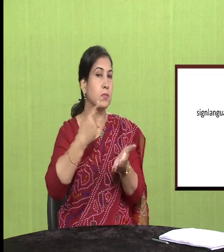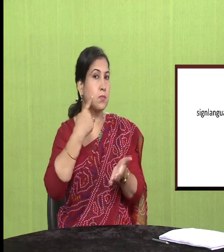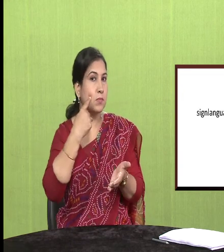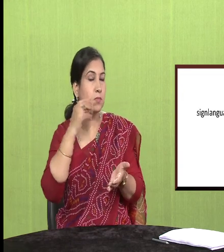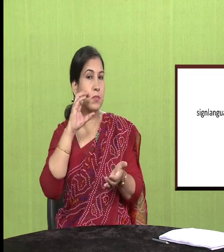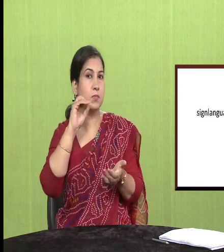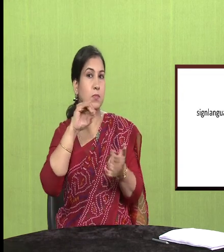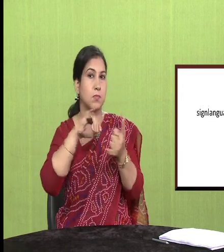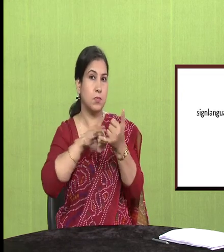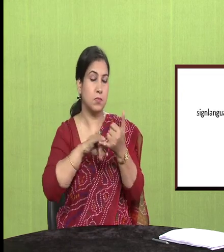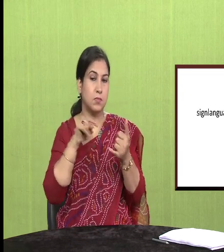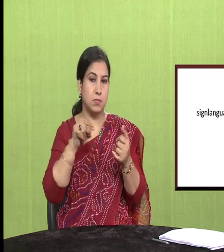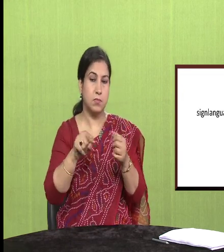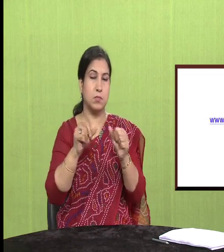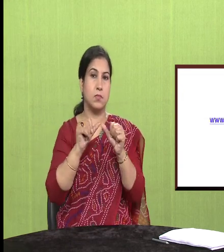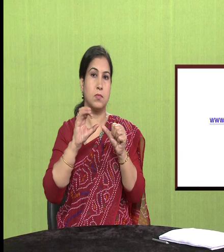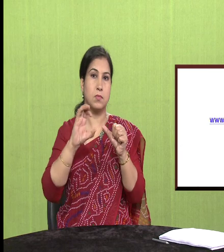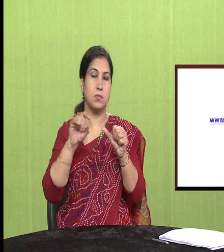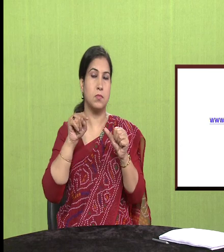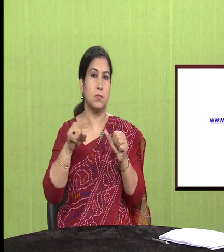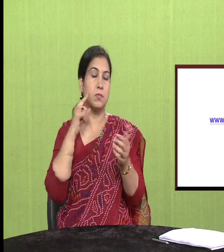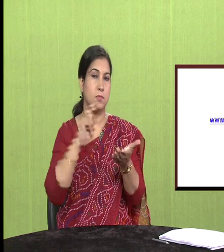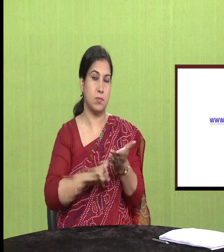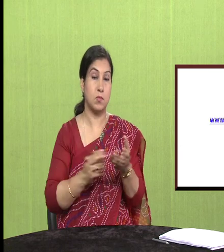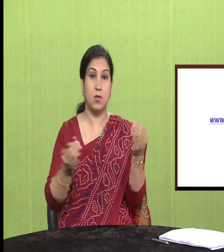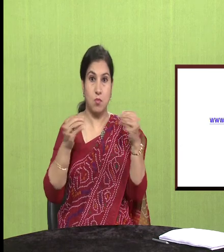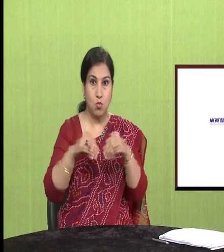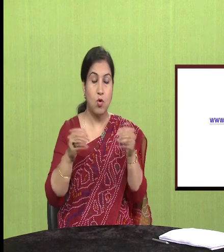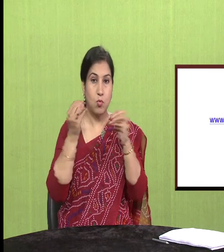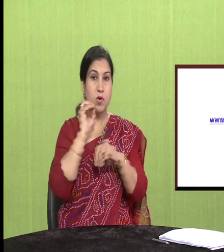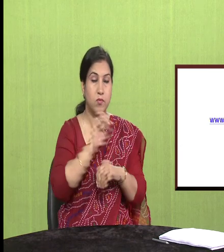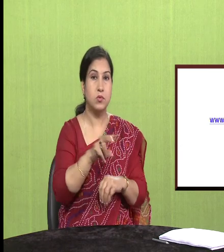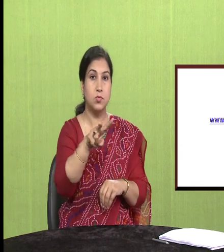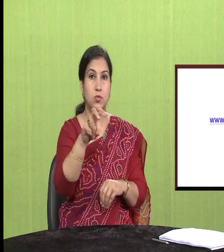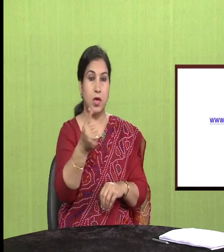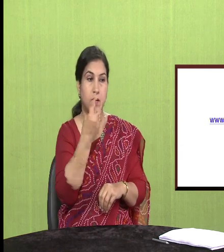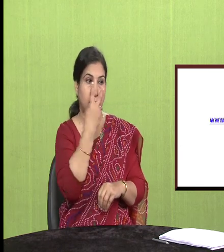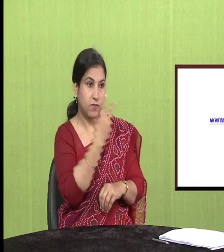signlanguage@nios.ac.in. For more information, you can visit our website